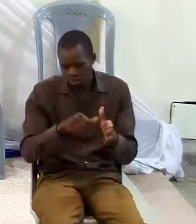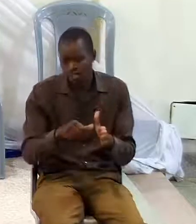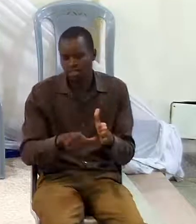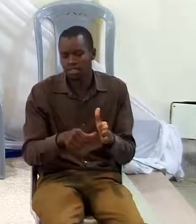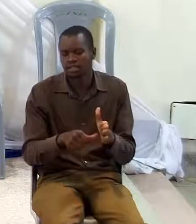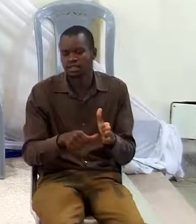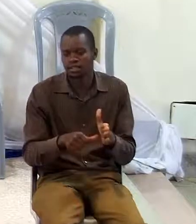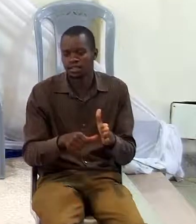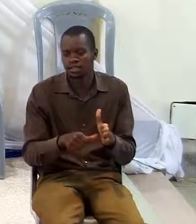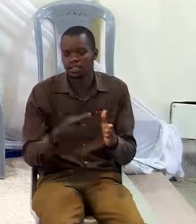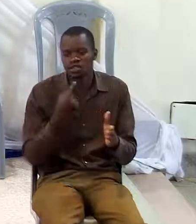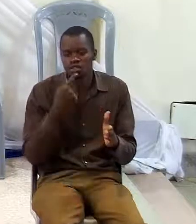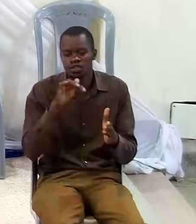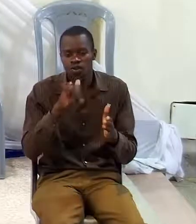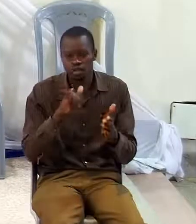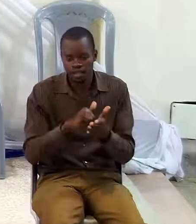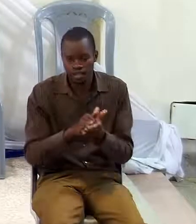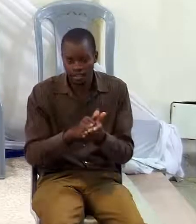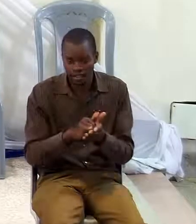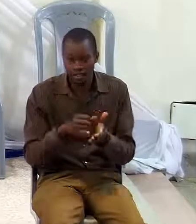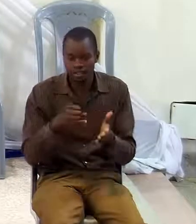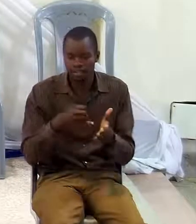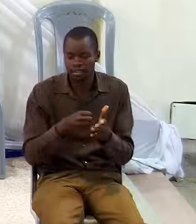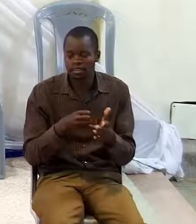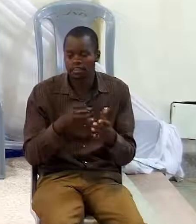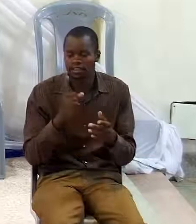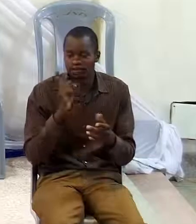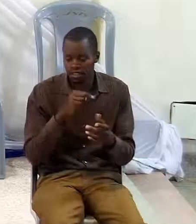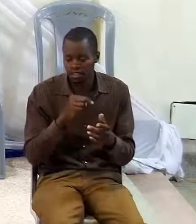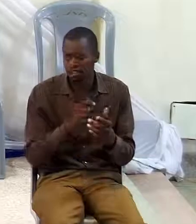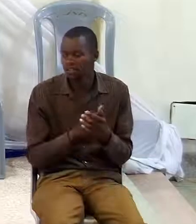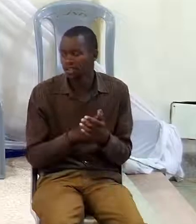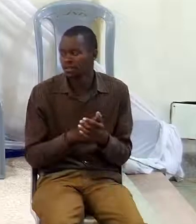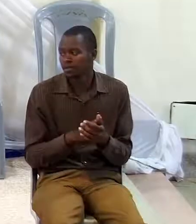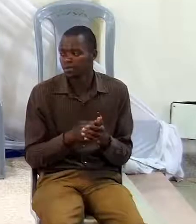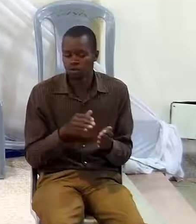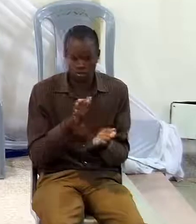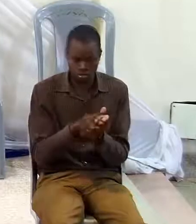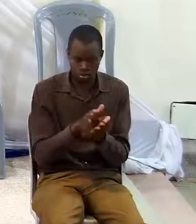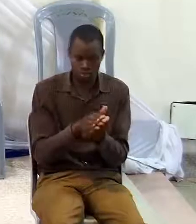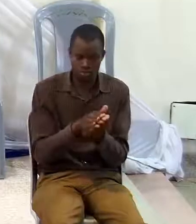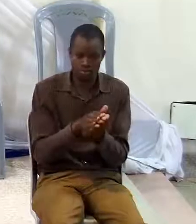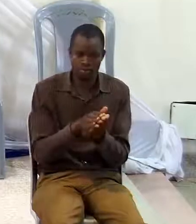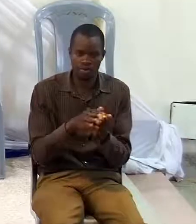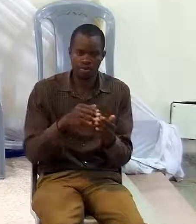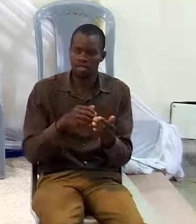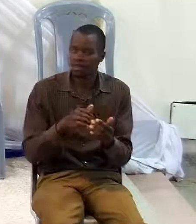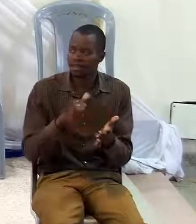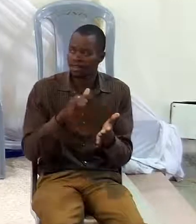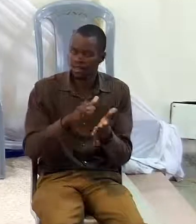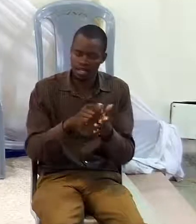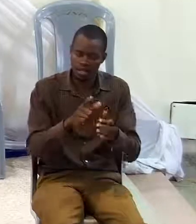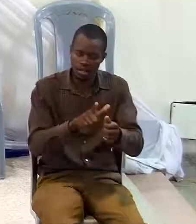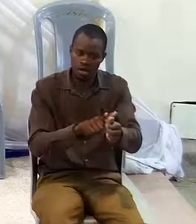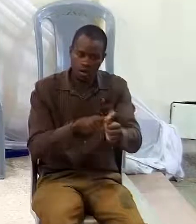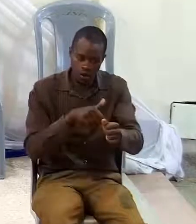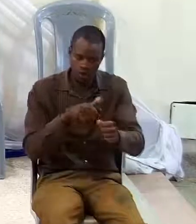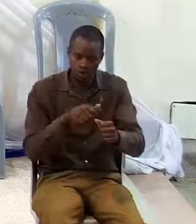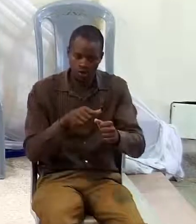is, and for it also to keep that long shelf life, to keep